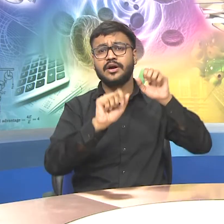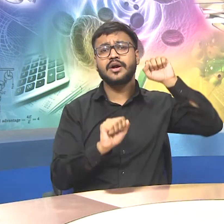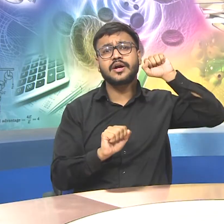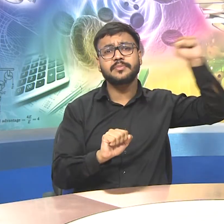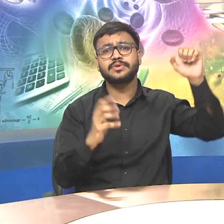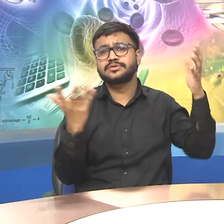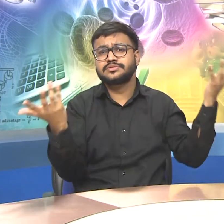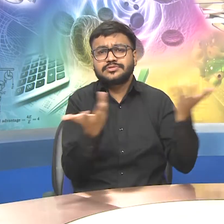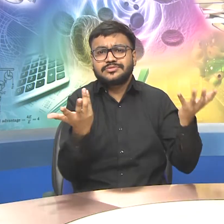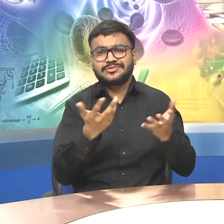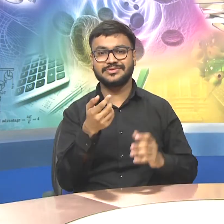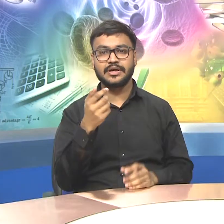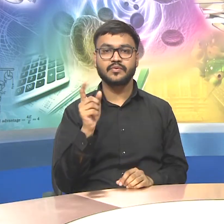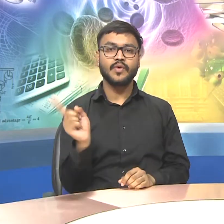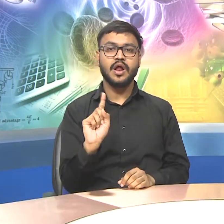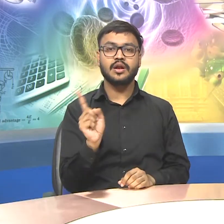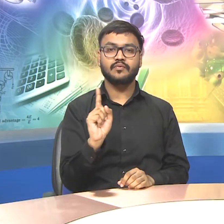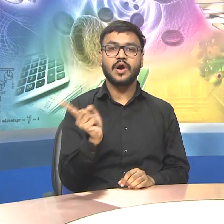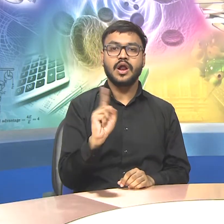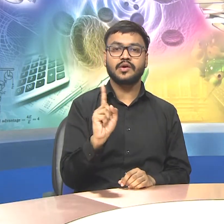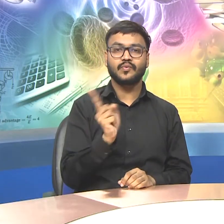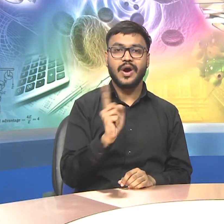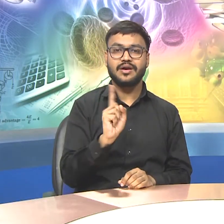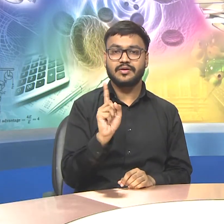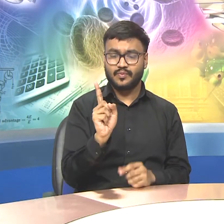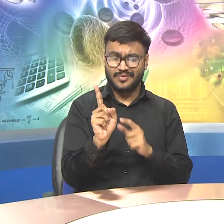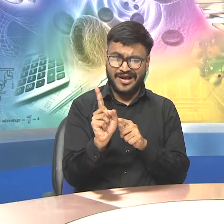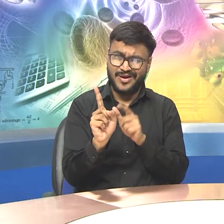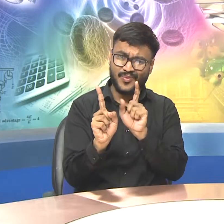In ASL they use the sign of where is this.